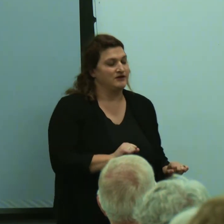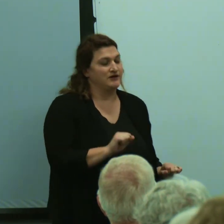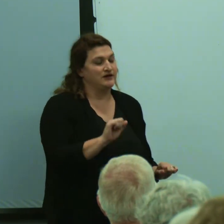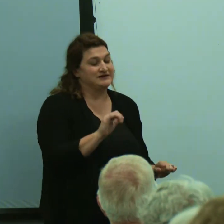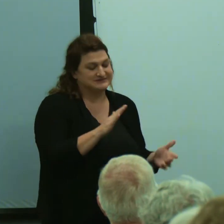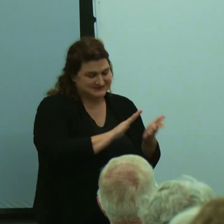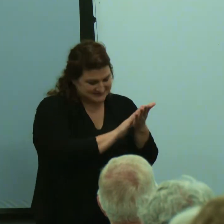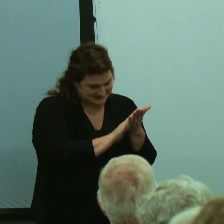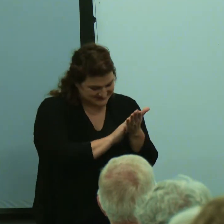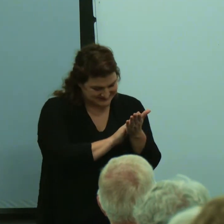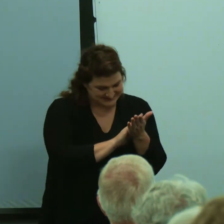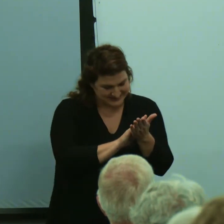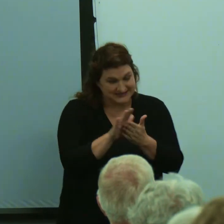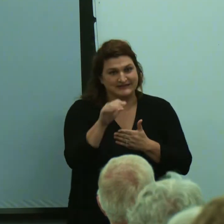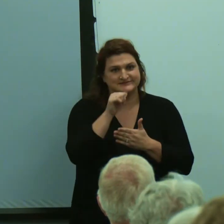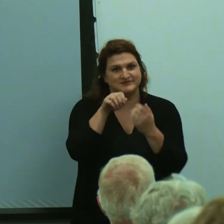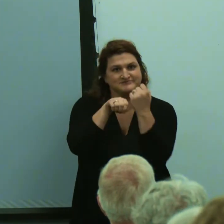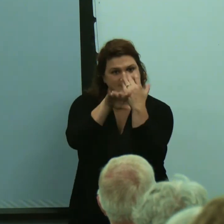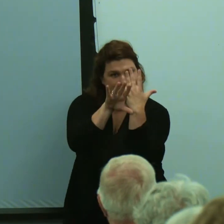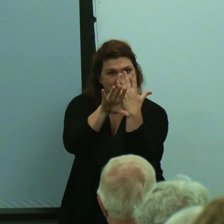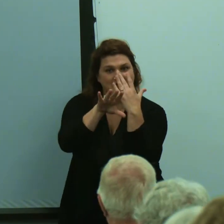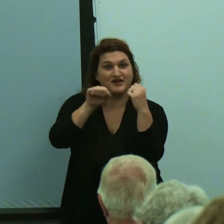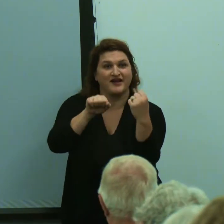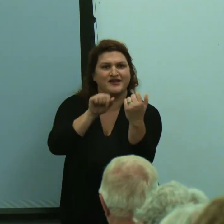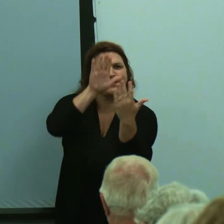it's nice to not be on Zoom.